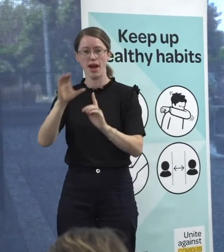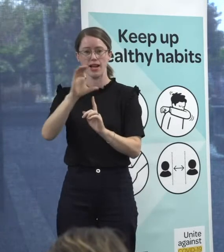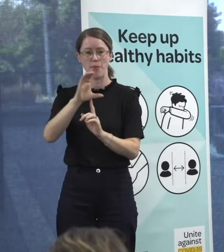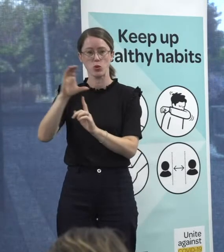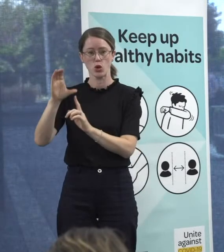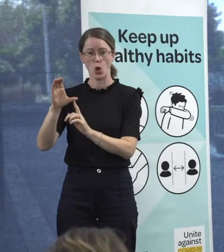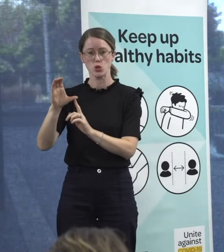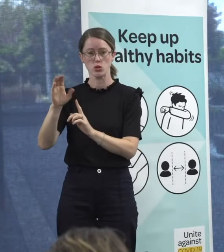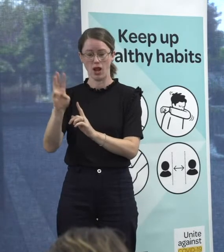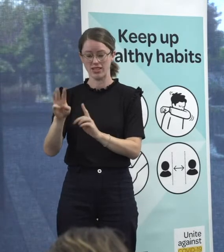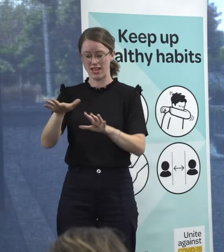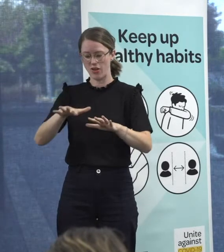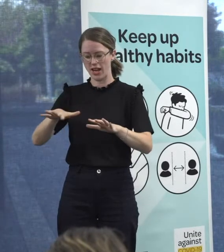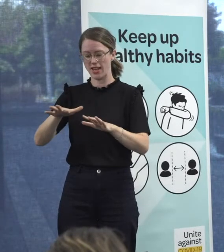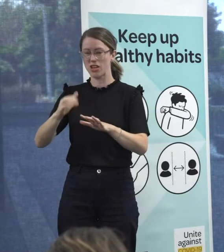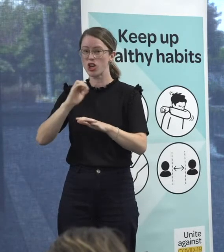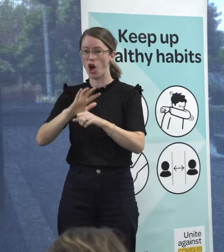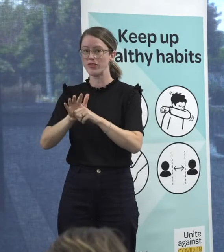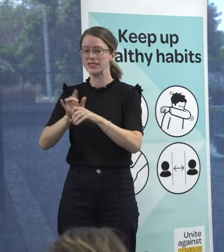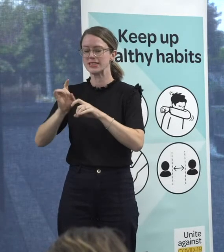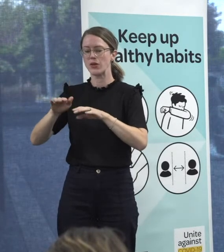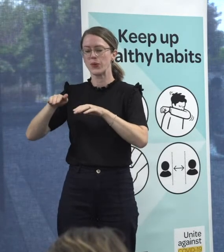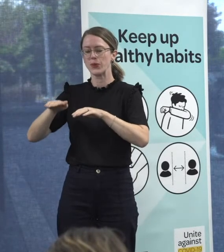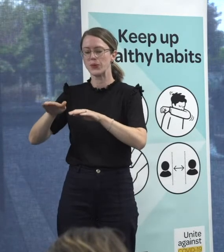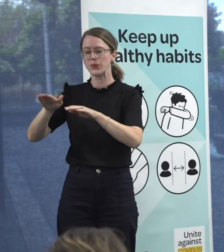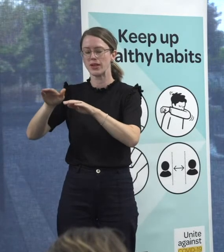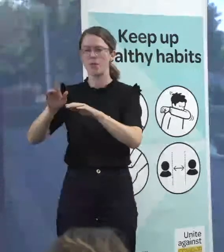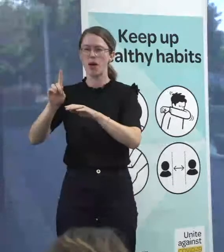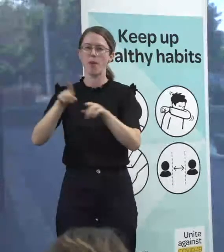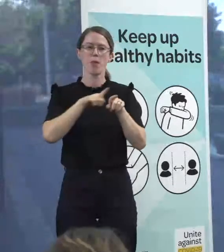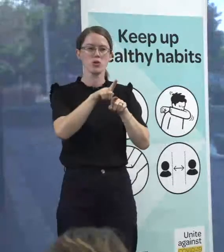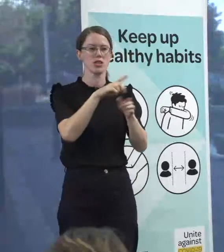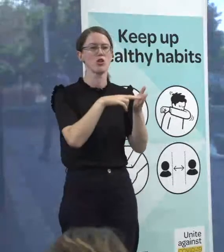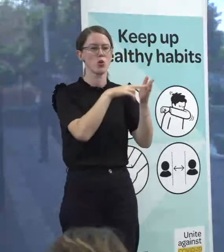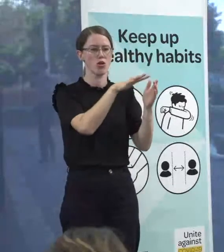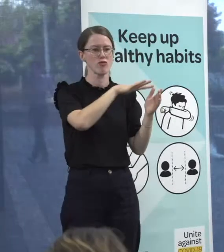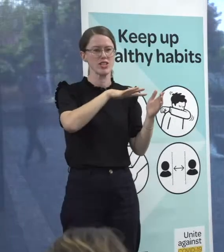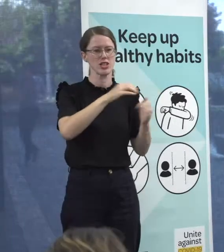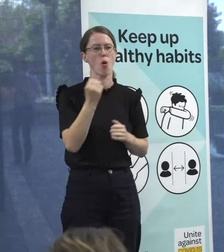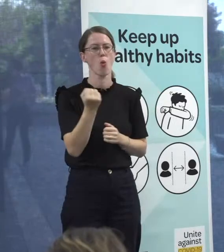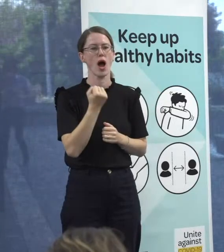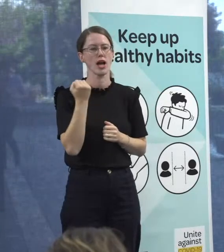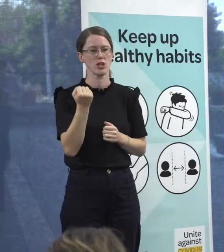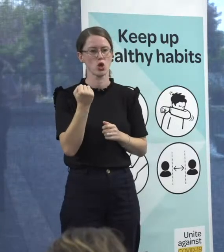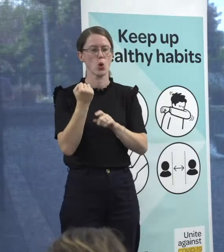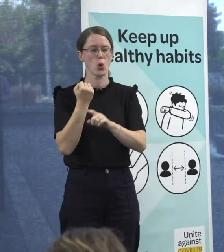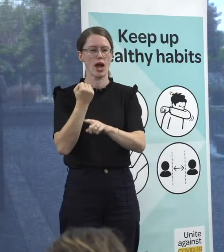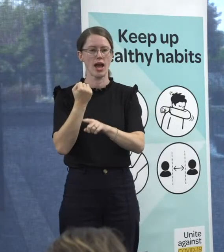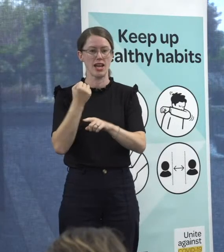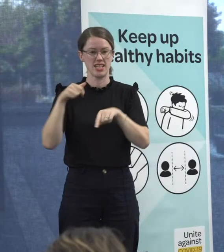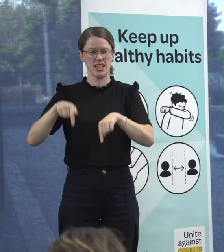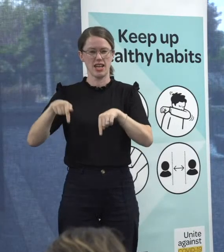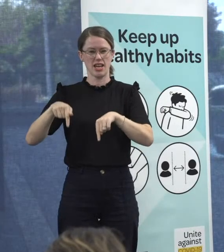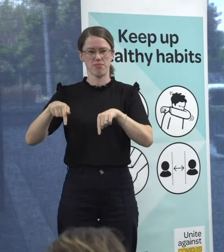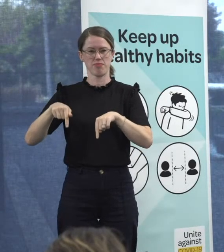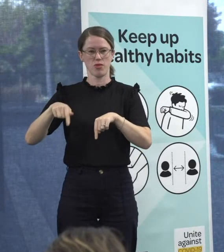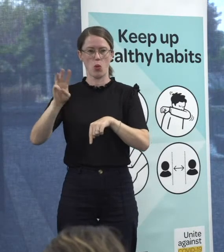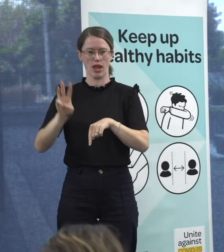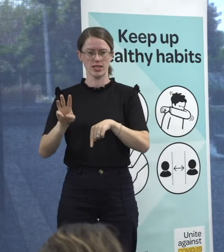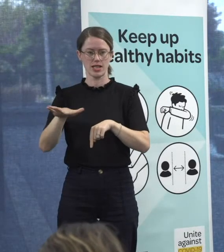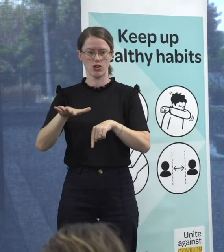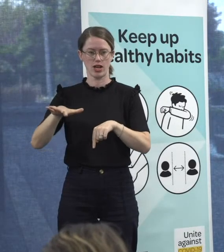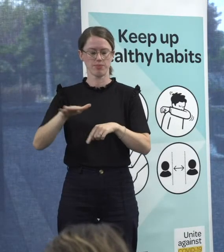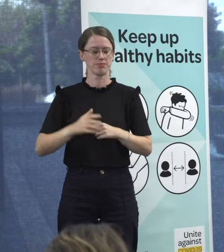and Coast. So really centred around the northern region and Waikato and here in the capital,